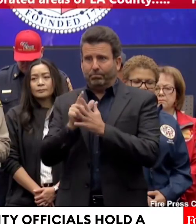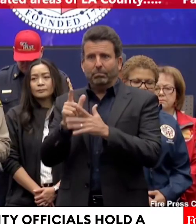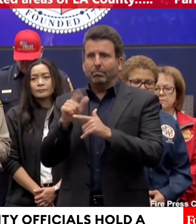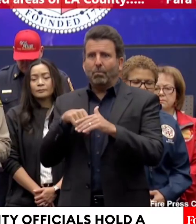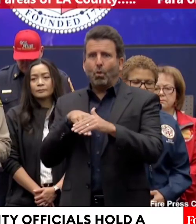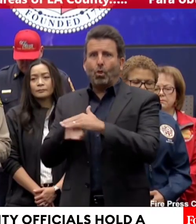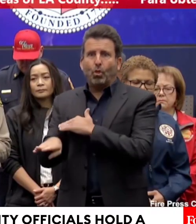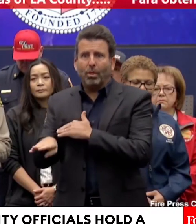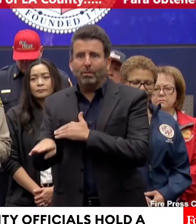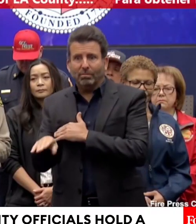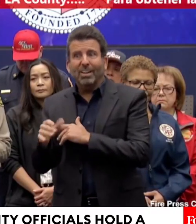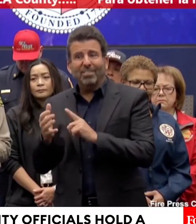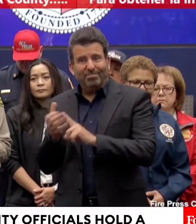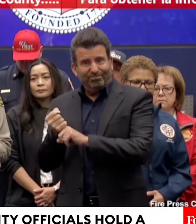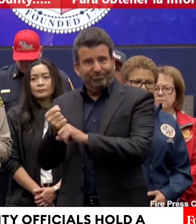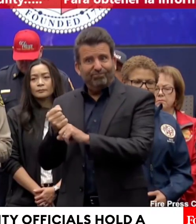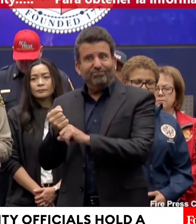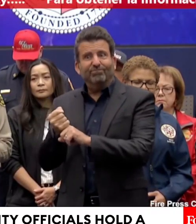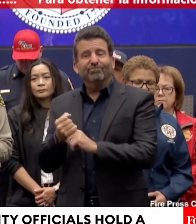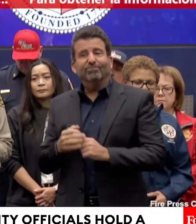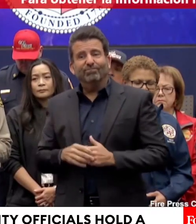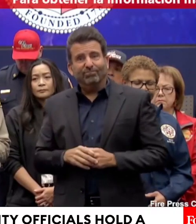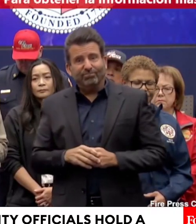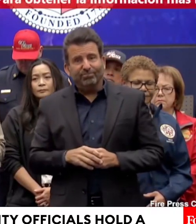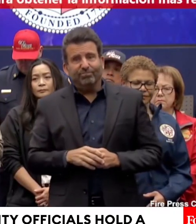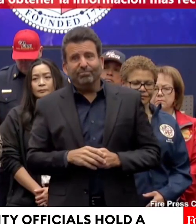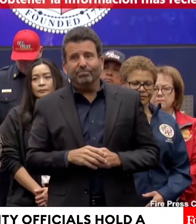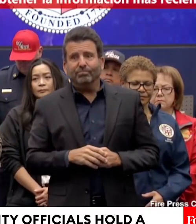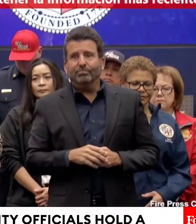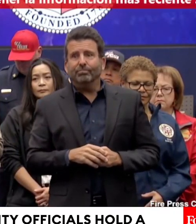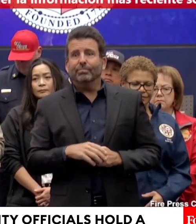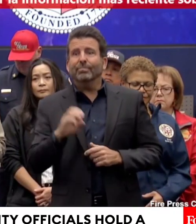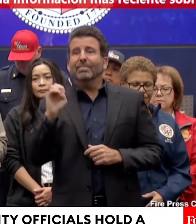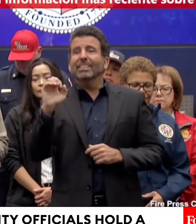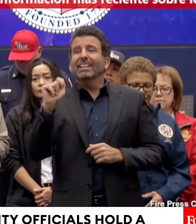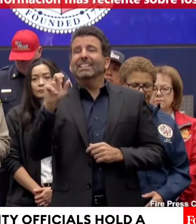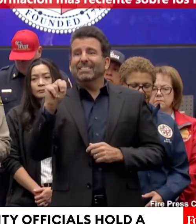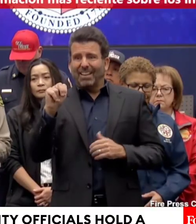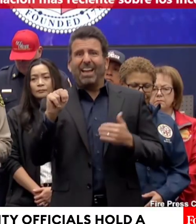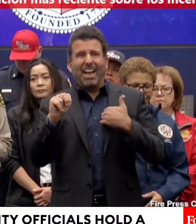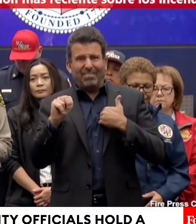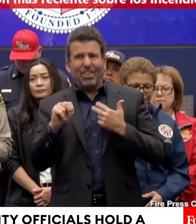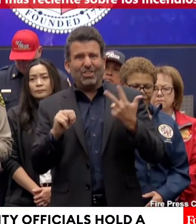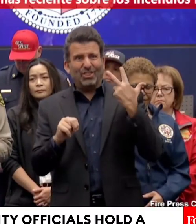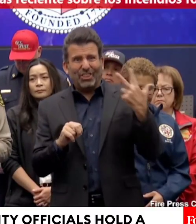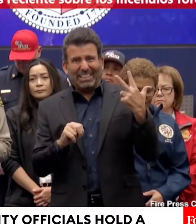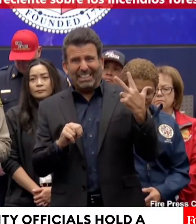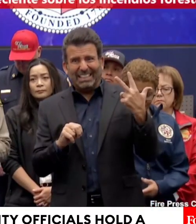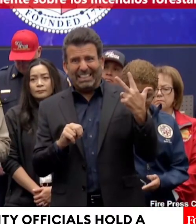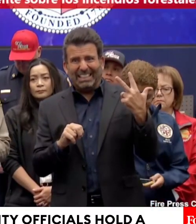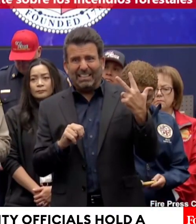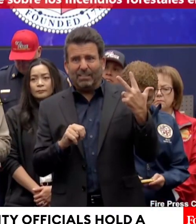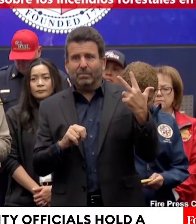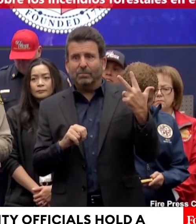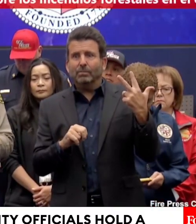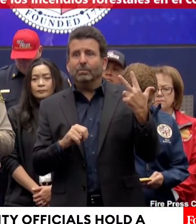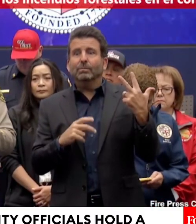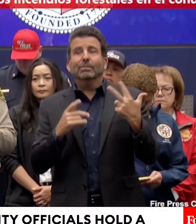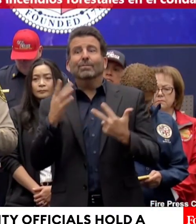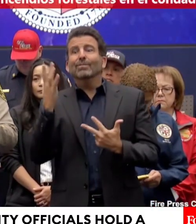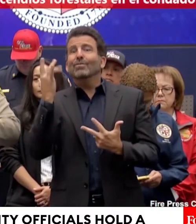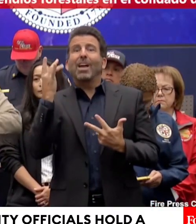for curfew violations and 3 for additional charges, including carrying a concealed firearm and narcotics-related